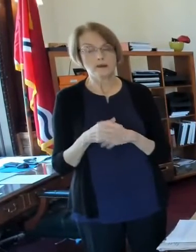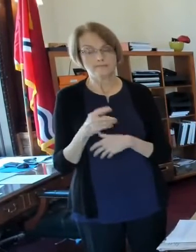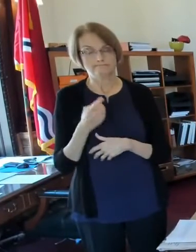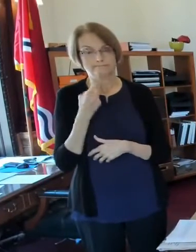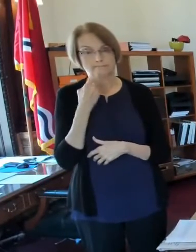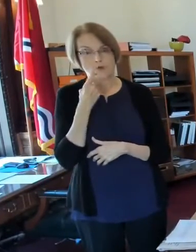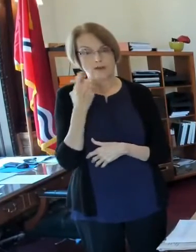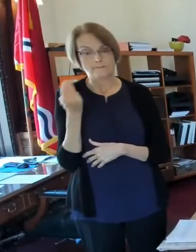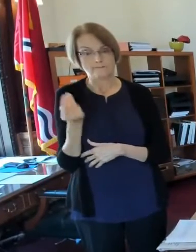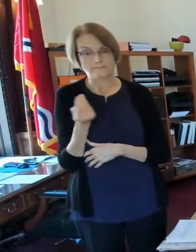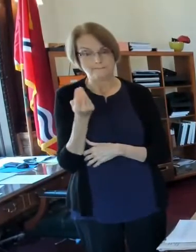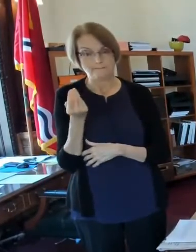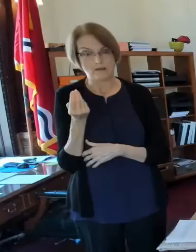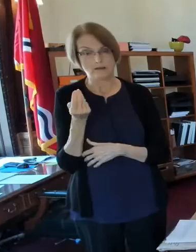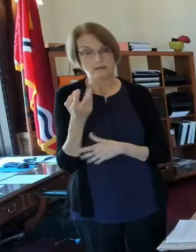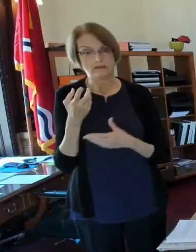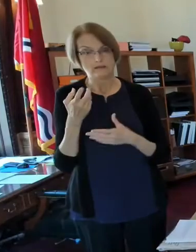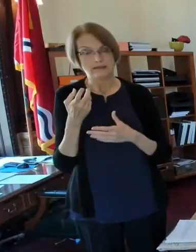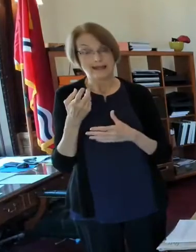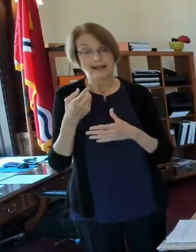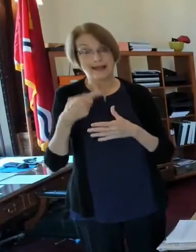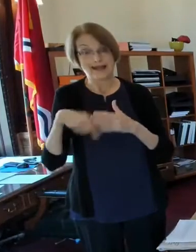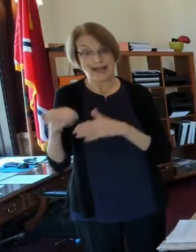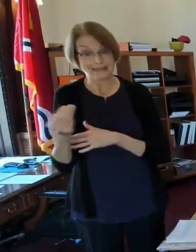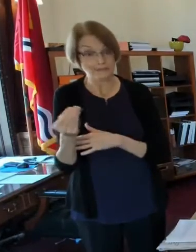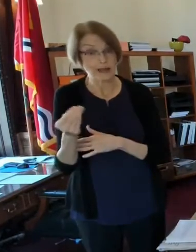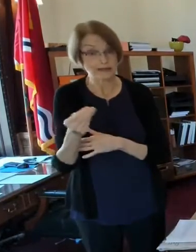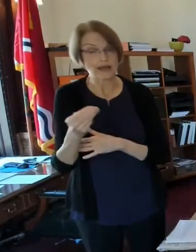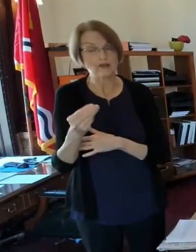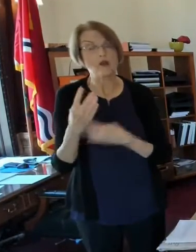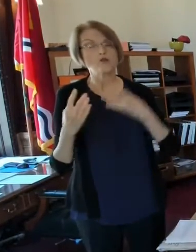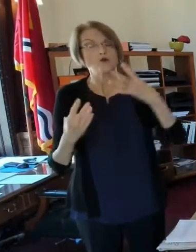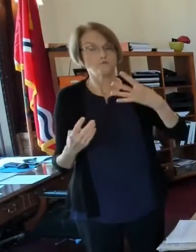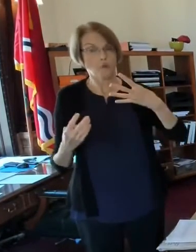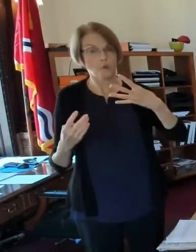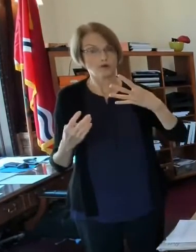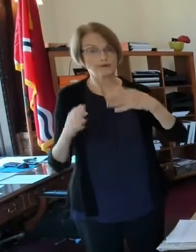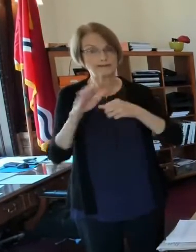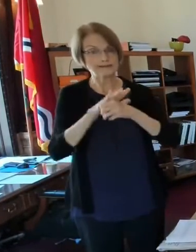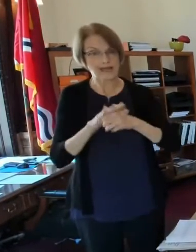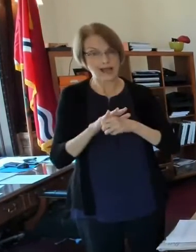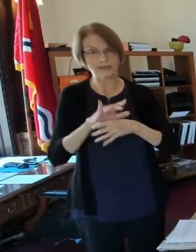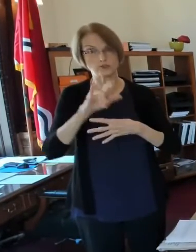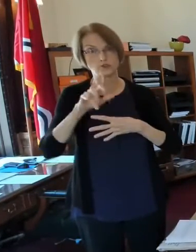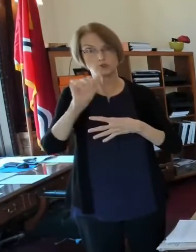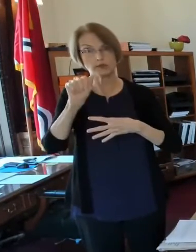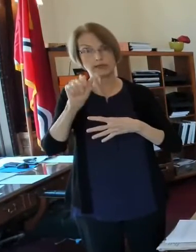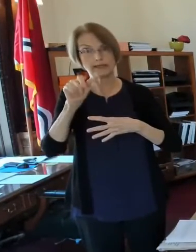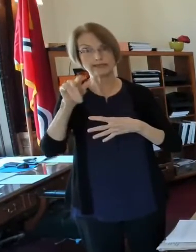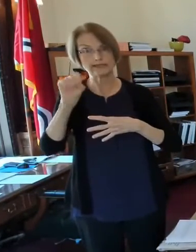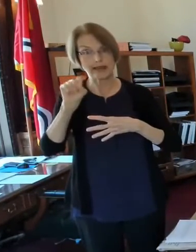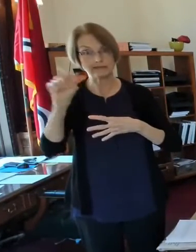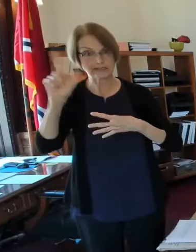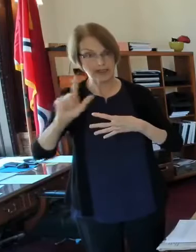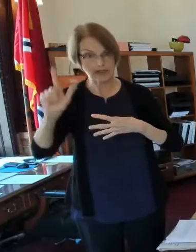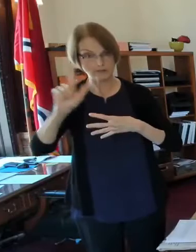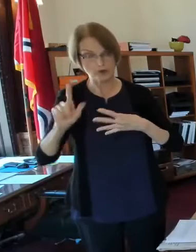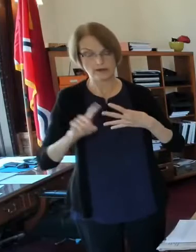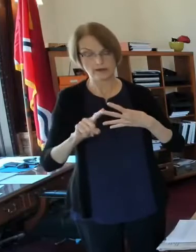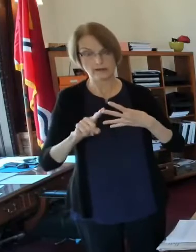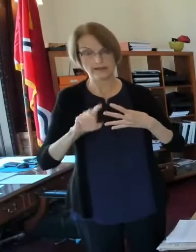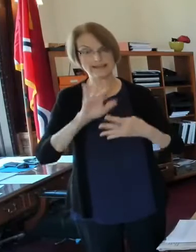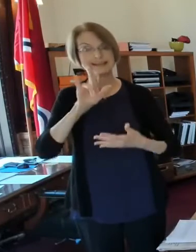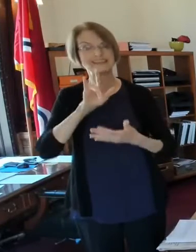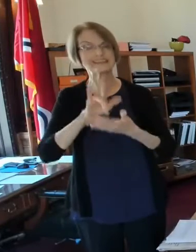remote sites will open, and those sites are Julia Davis Branch Library,